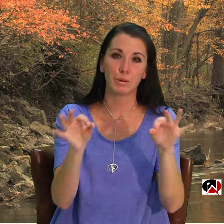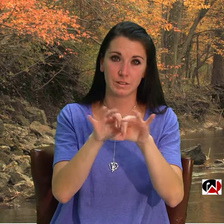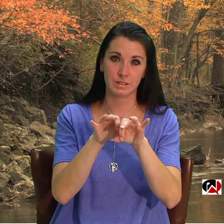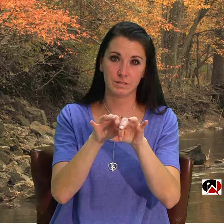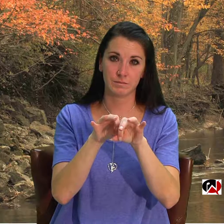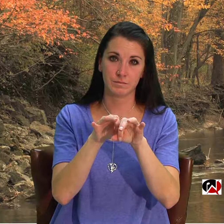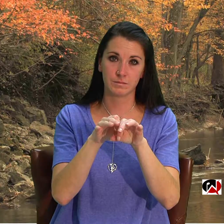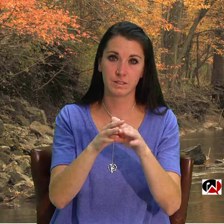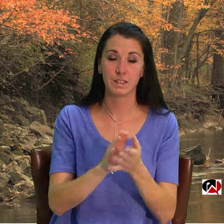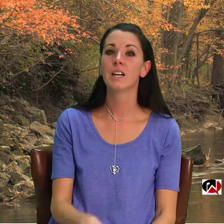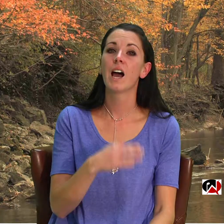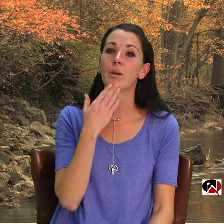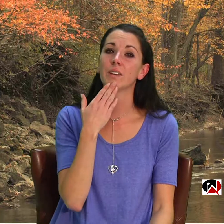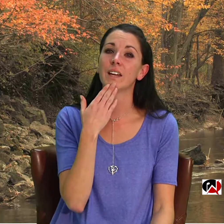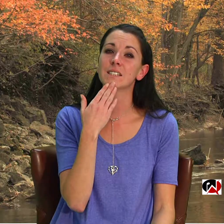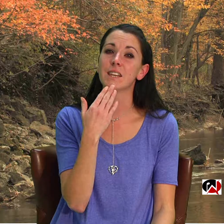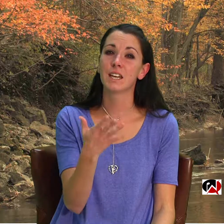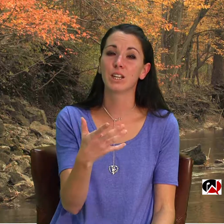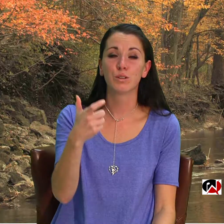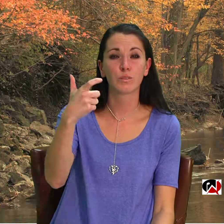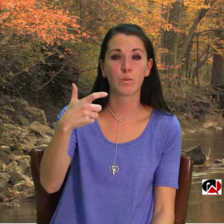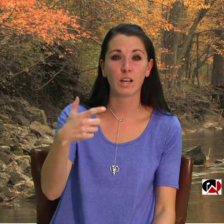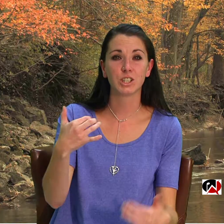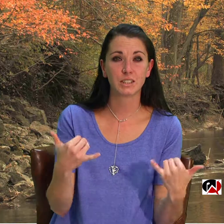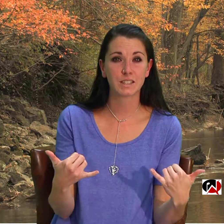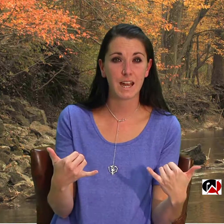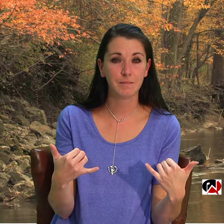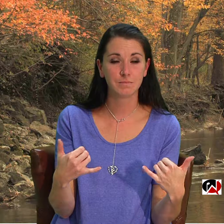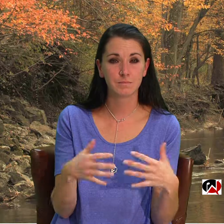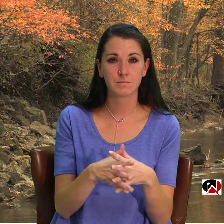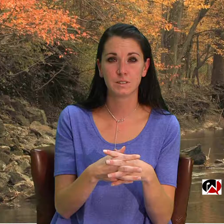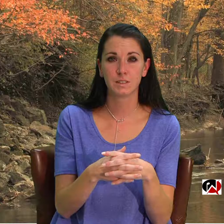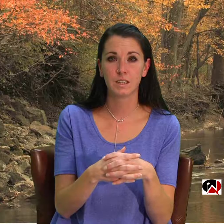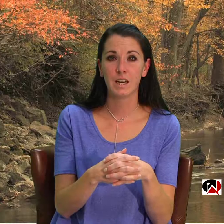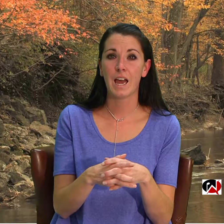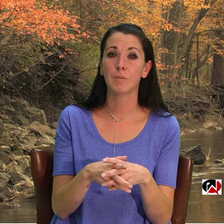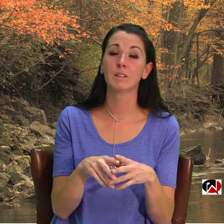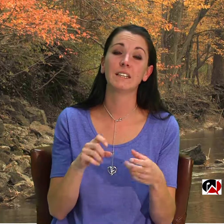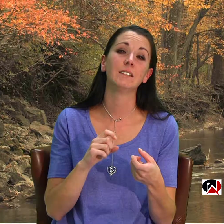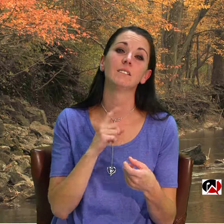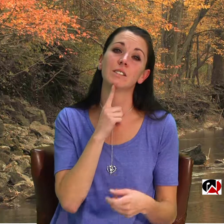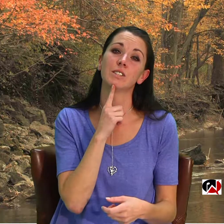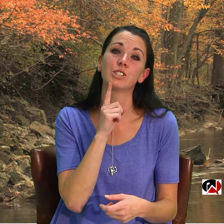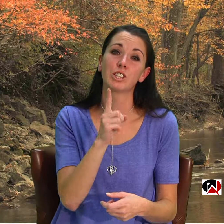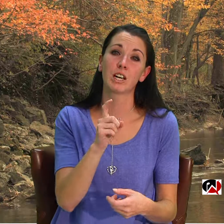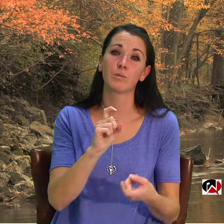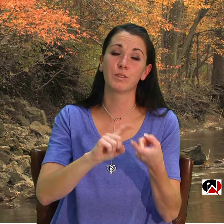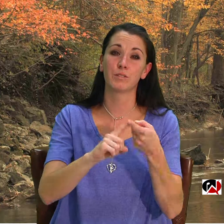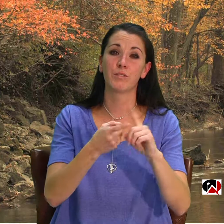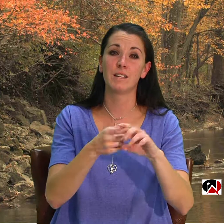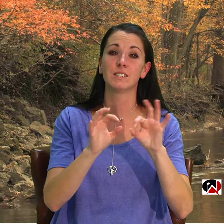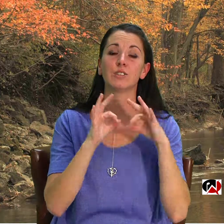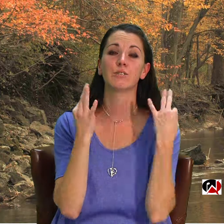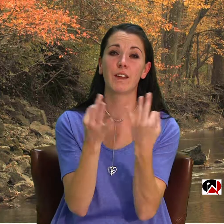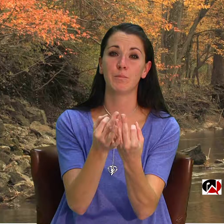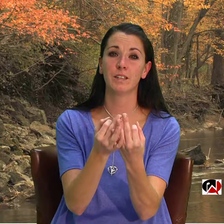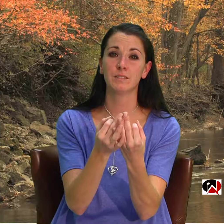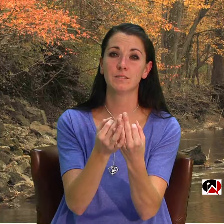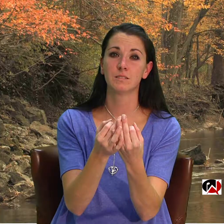knows? But please remember, your time is important. I would like to thank you